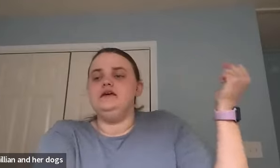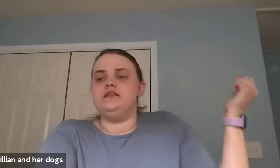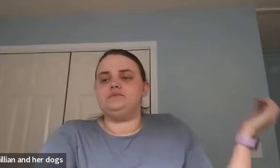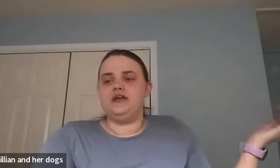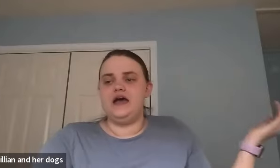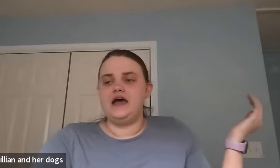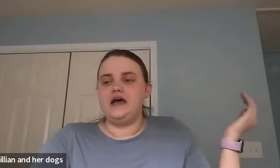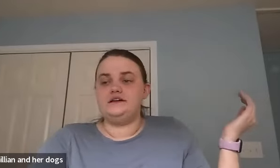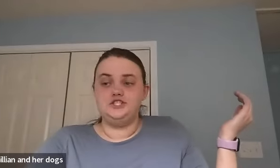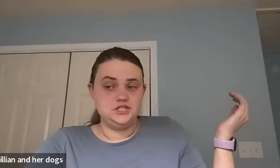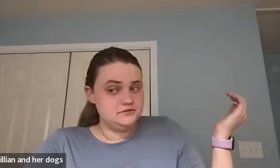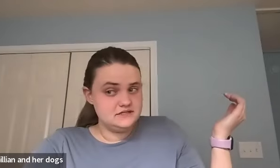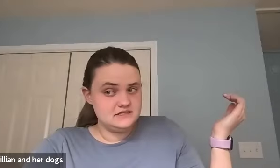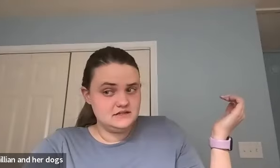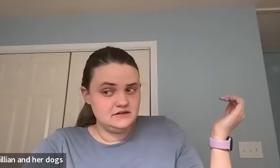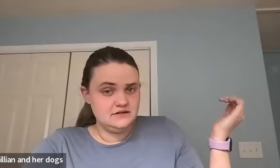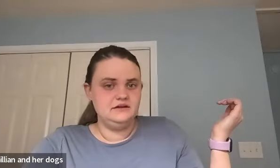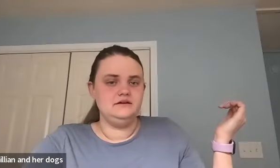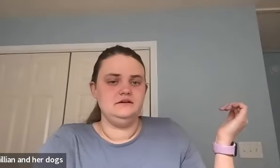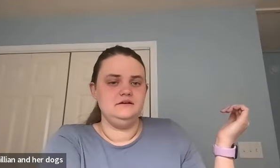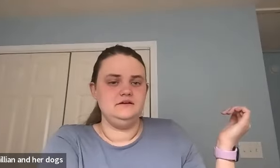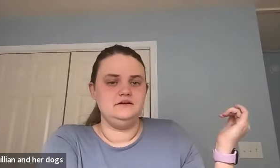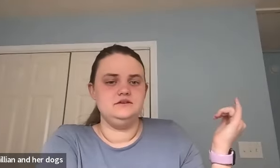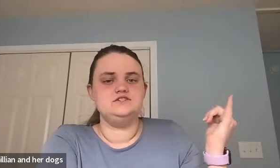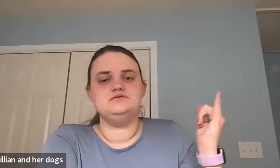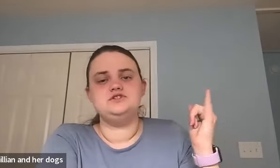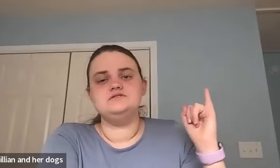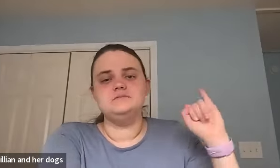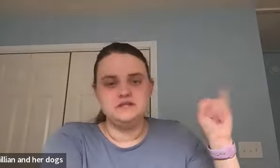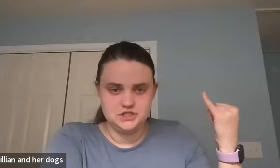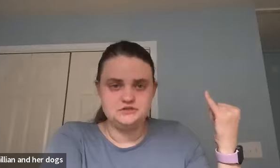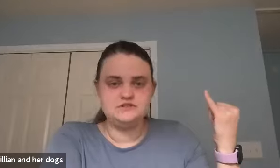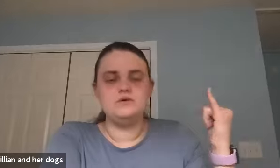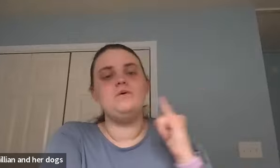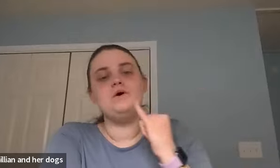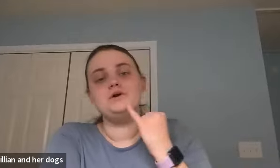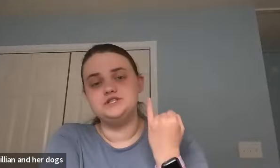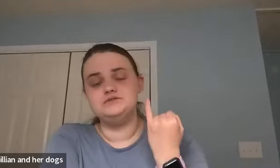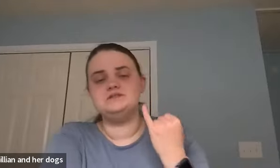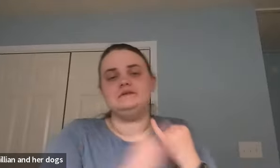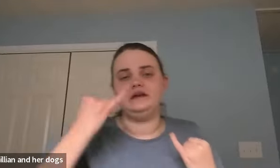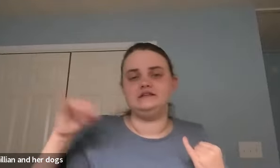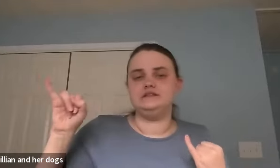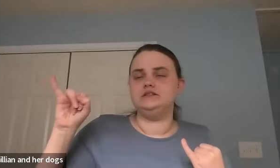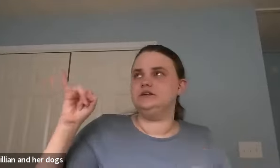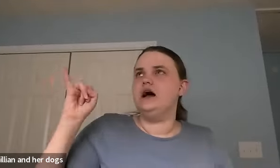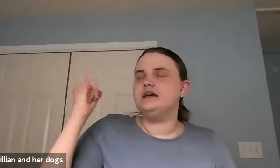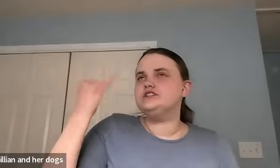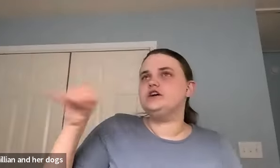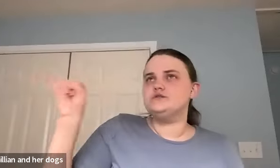Then we had juice. So juice could be juice or juice, I guess y'all's would